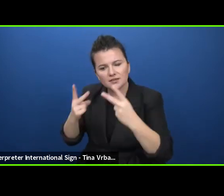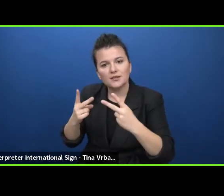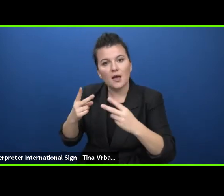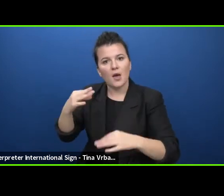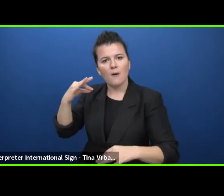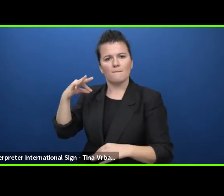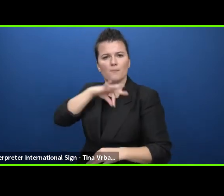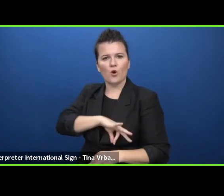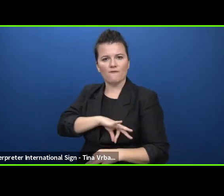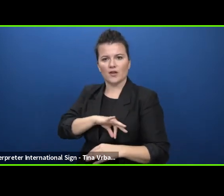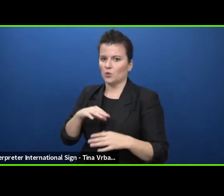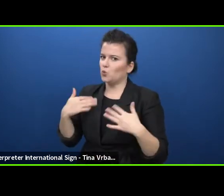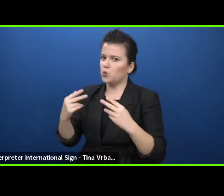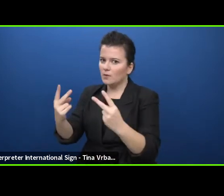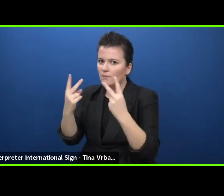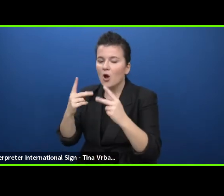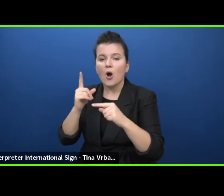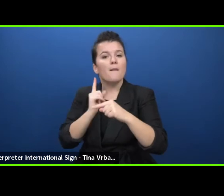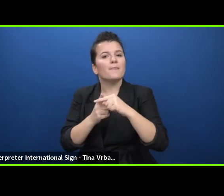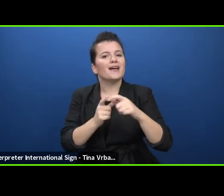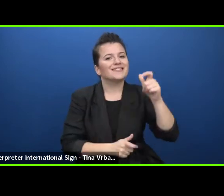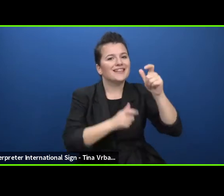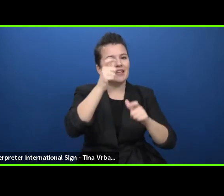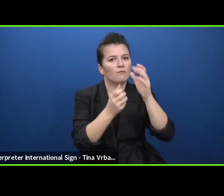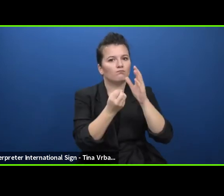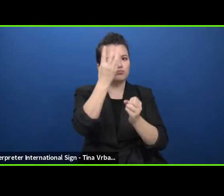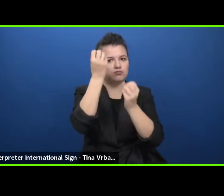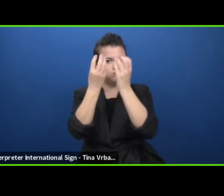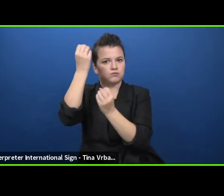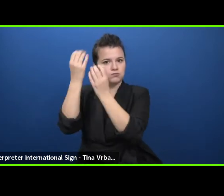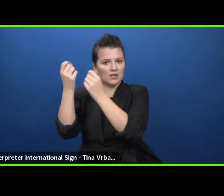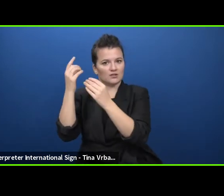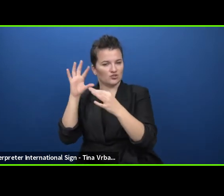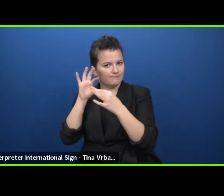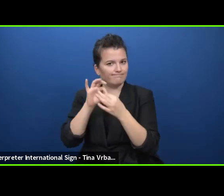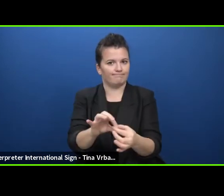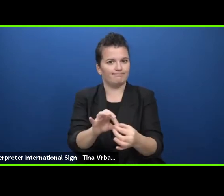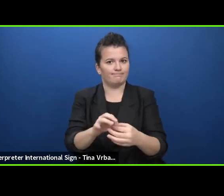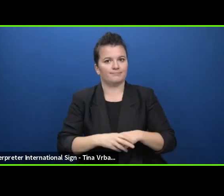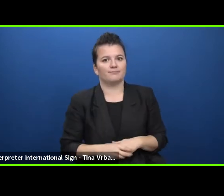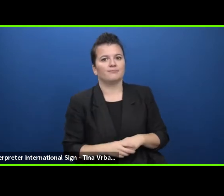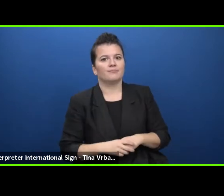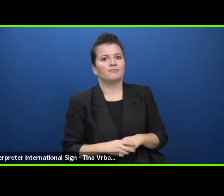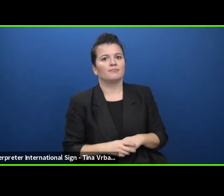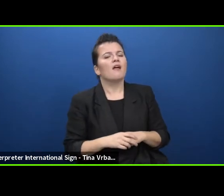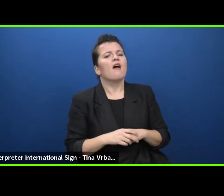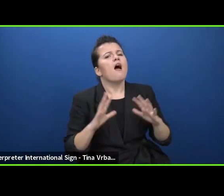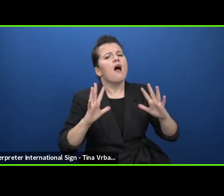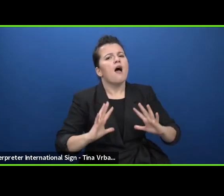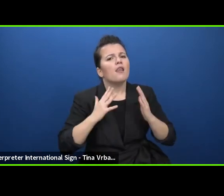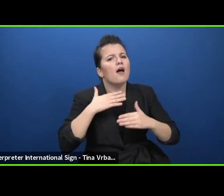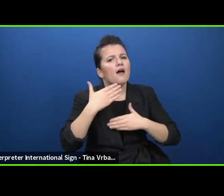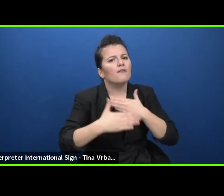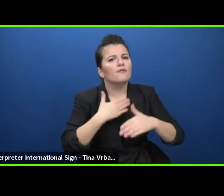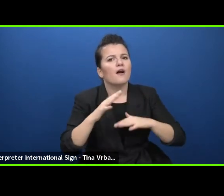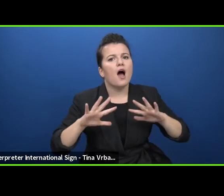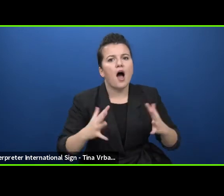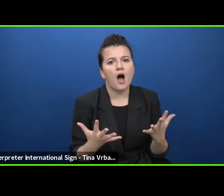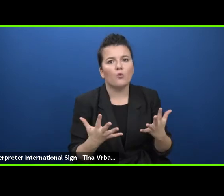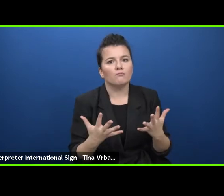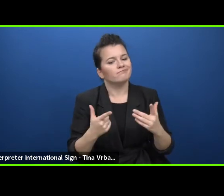industrious. Life starts with sowing the seed, they say. With activation, with